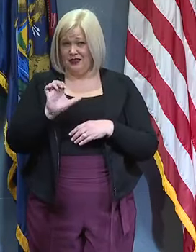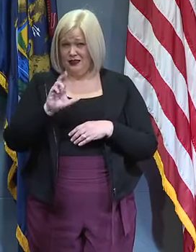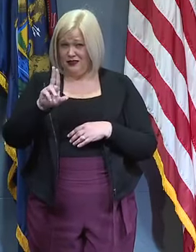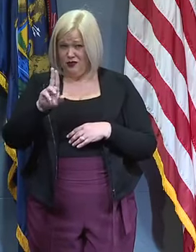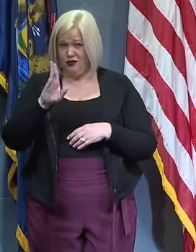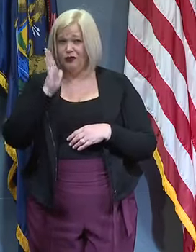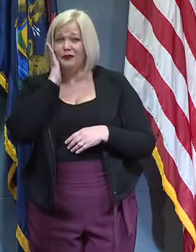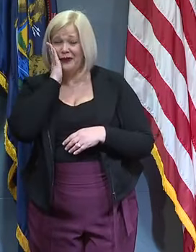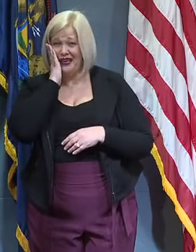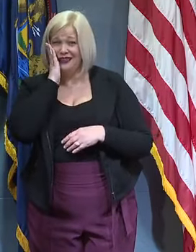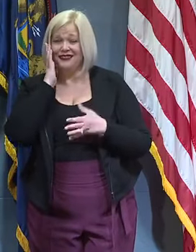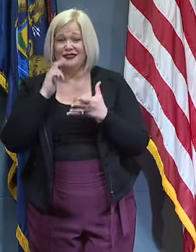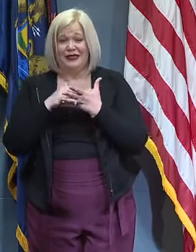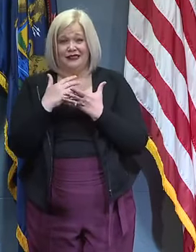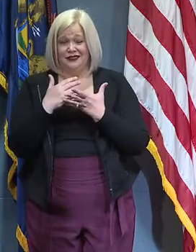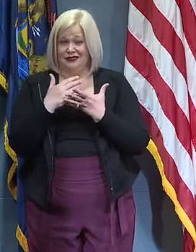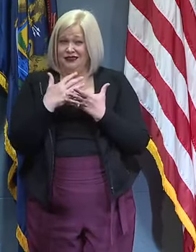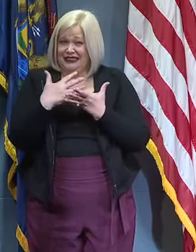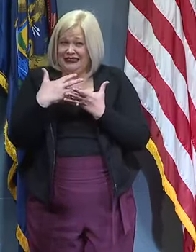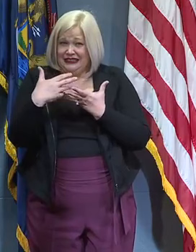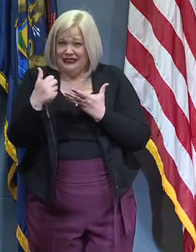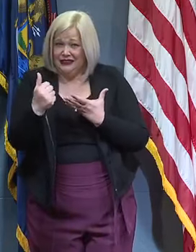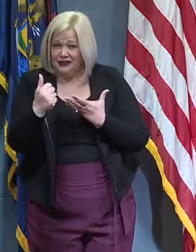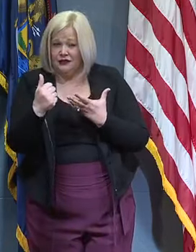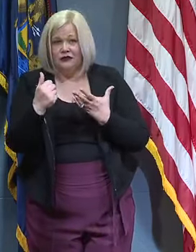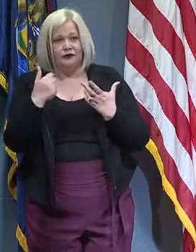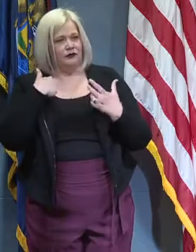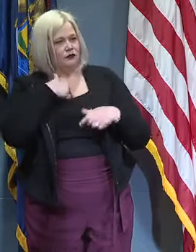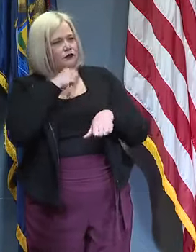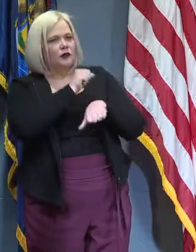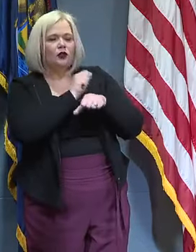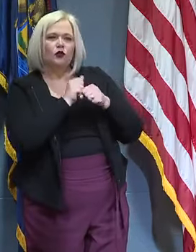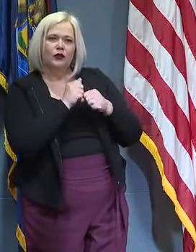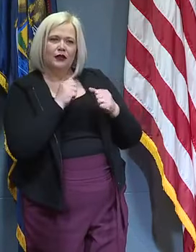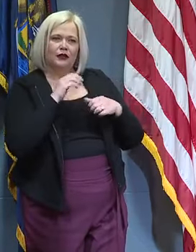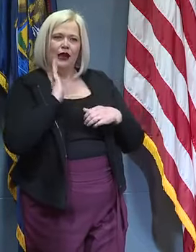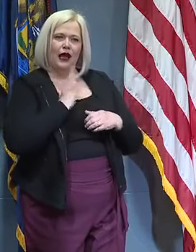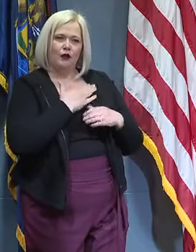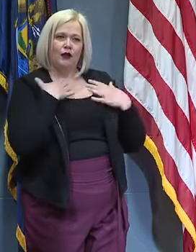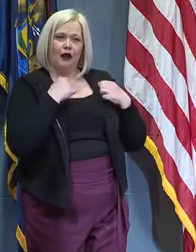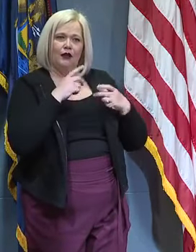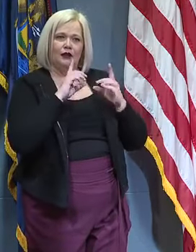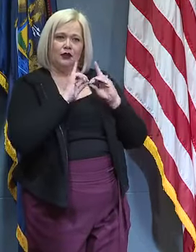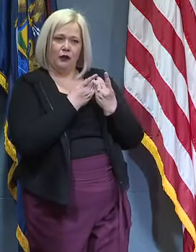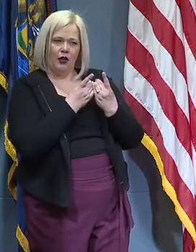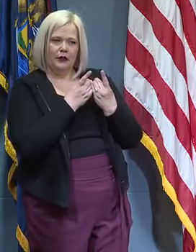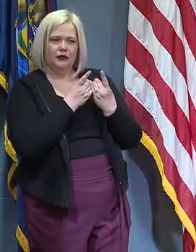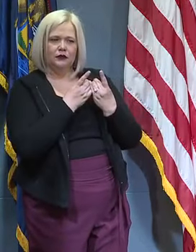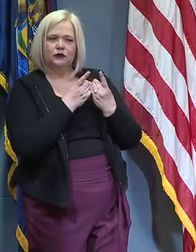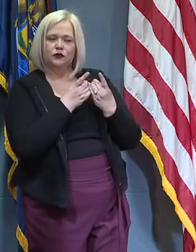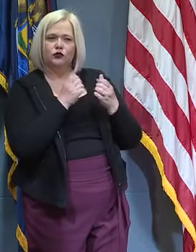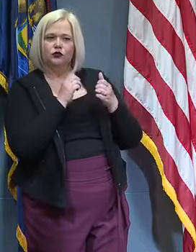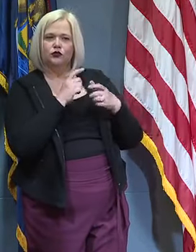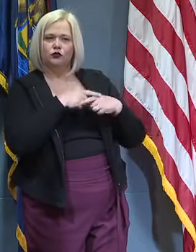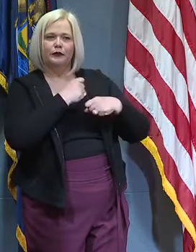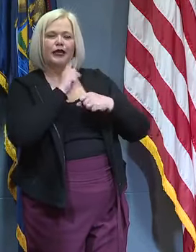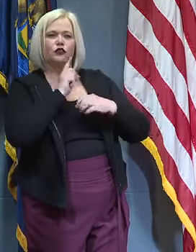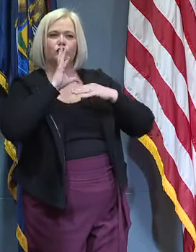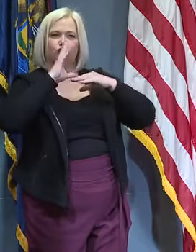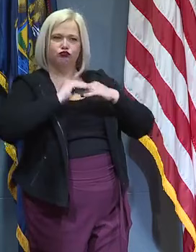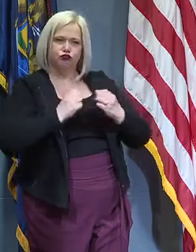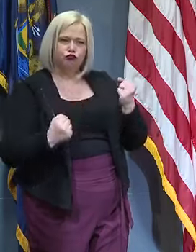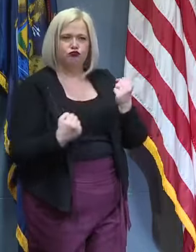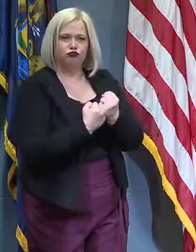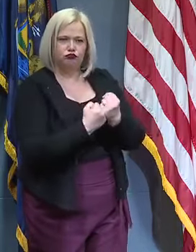working closely with our local health departments to identify any pockets of outbreaks. So what I just described is how we are going to be looking